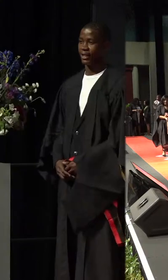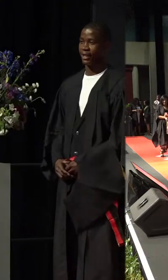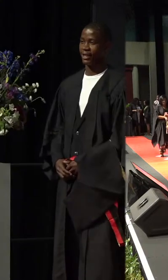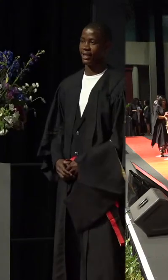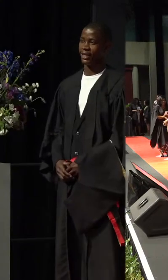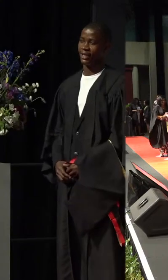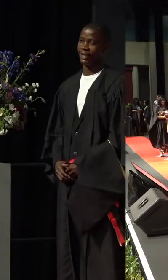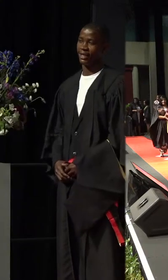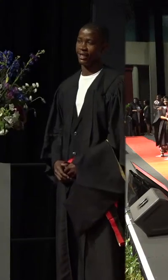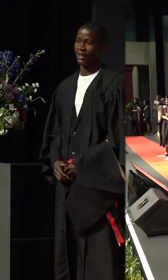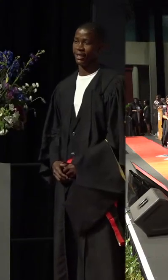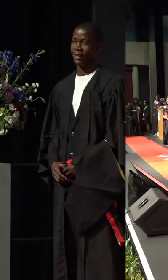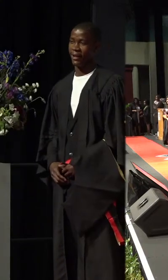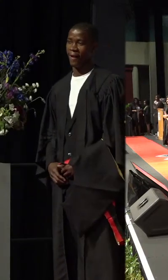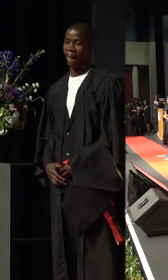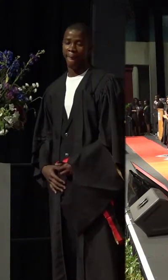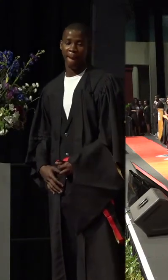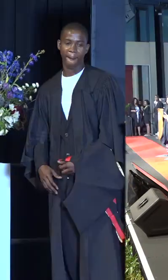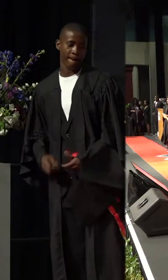Tulubeke Ntranana.